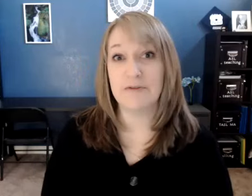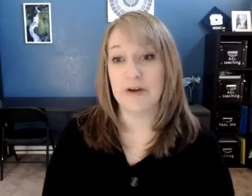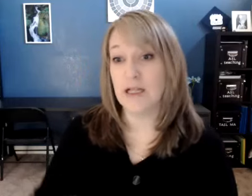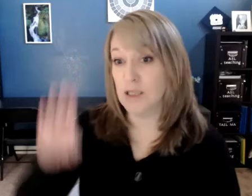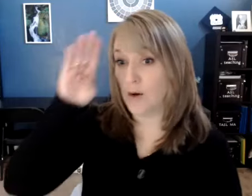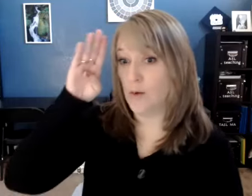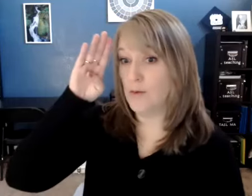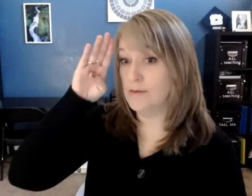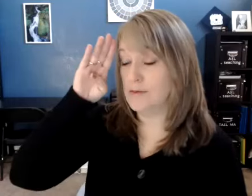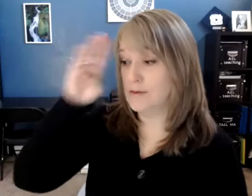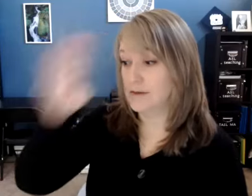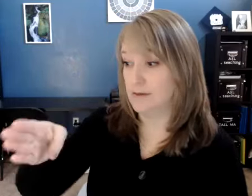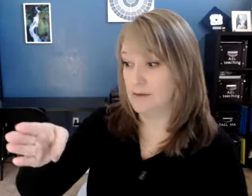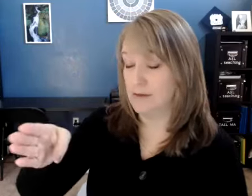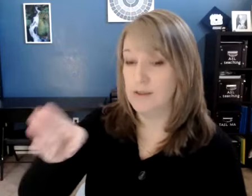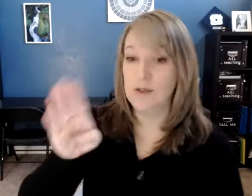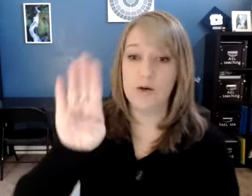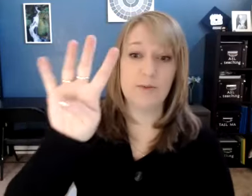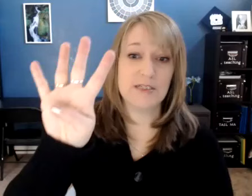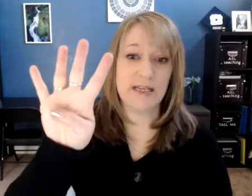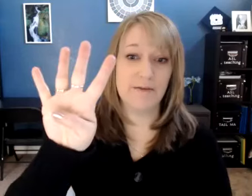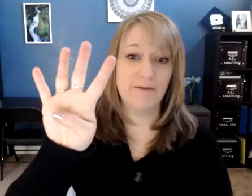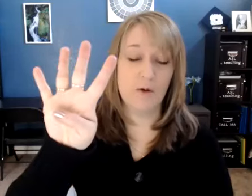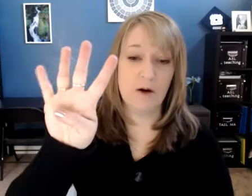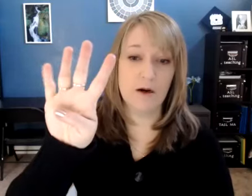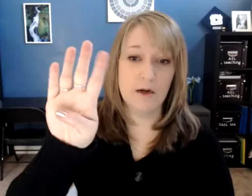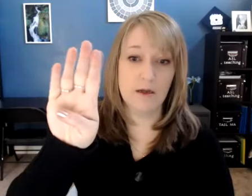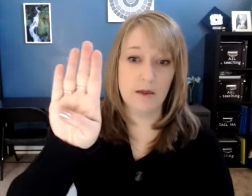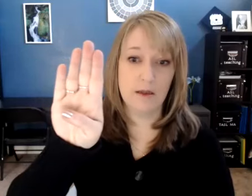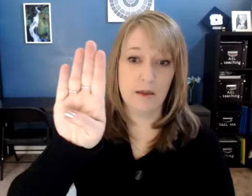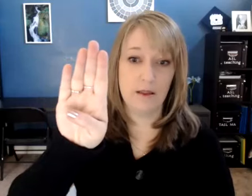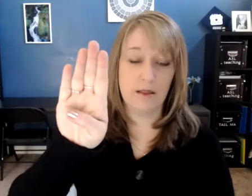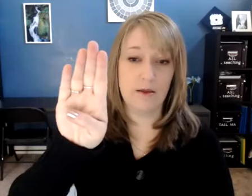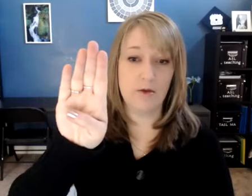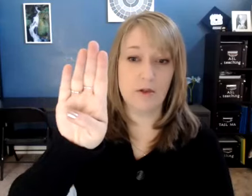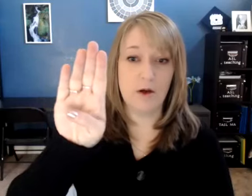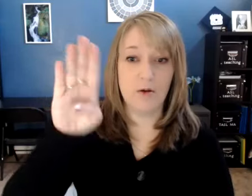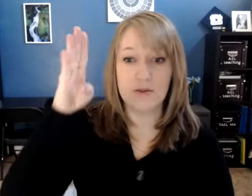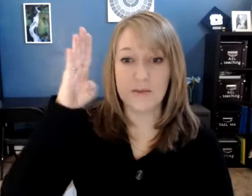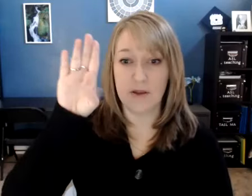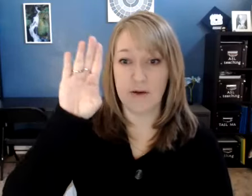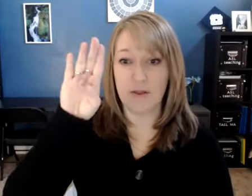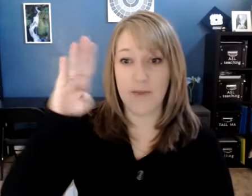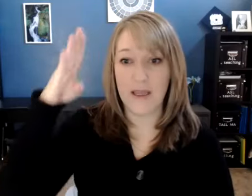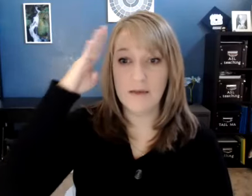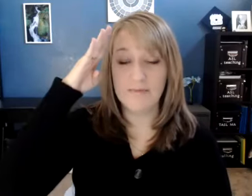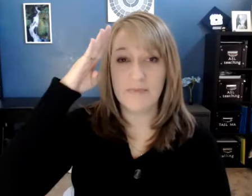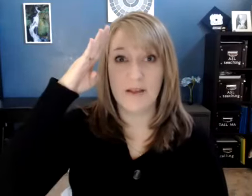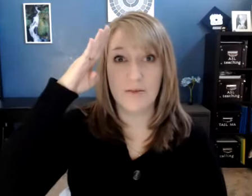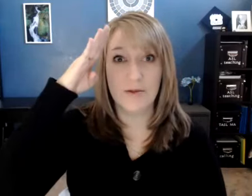for hello. Remember, it's like a 4 that you close with your thumb in, and you put it by